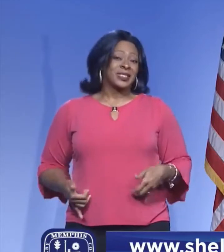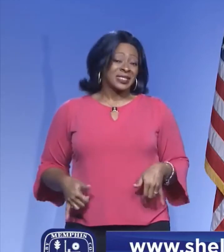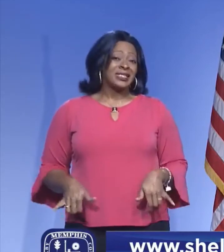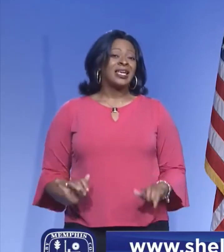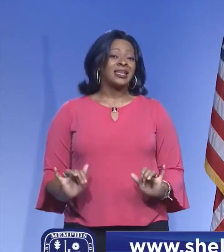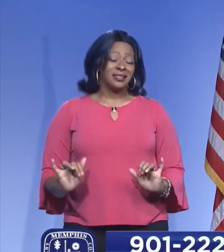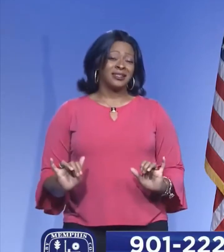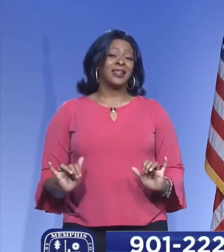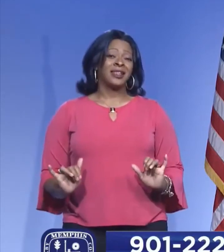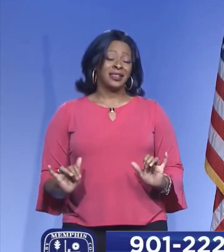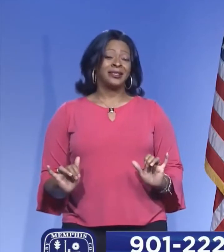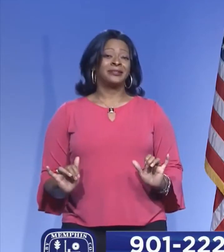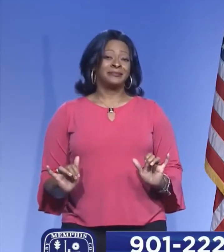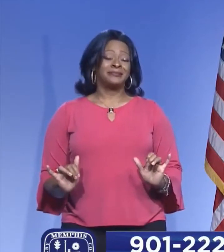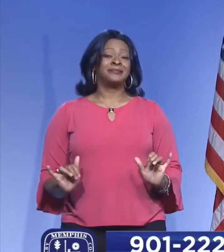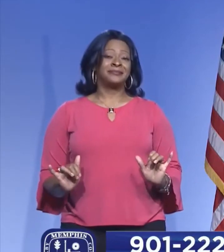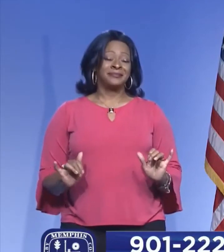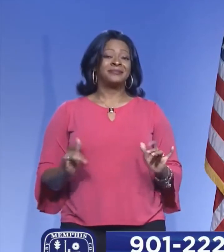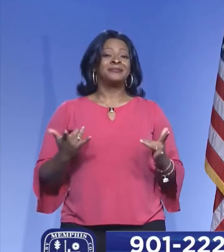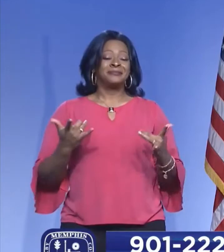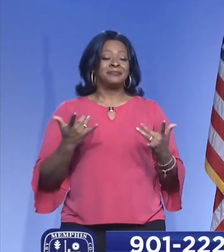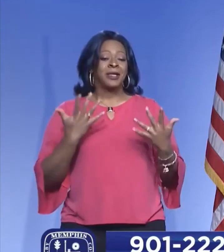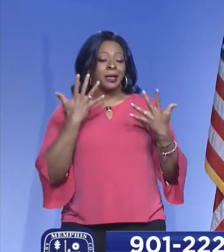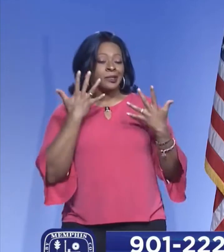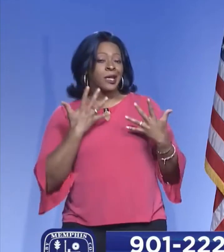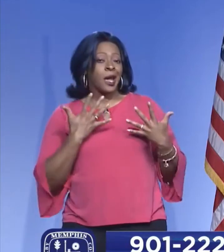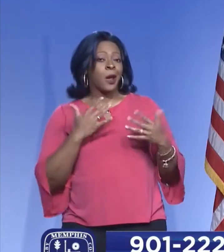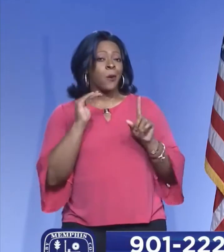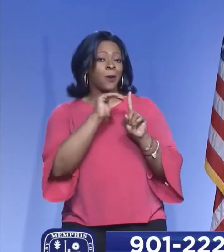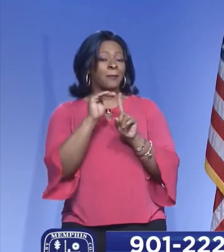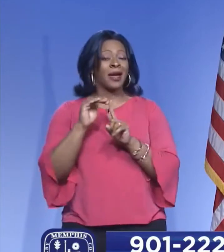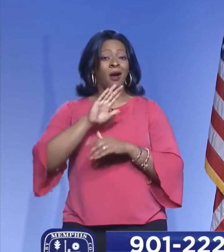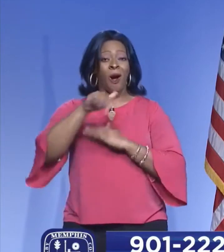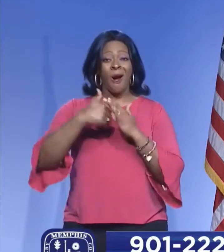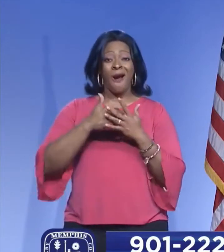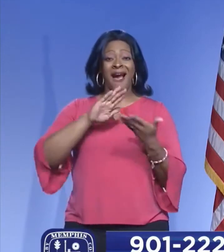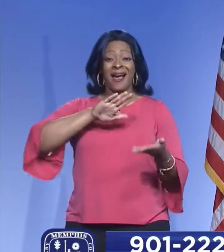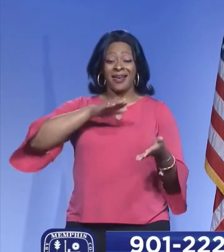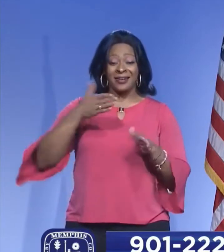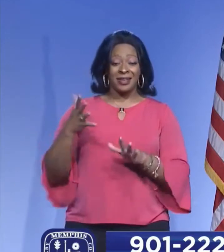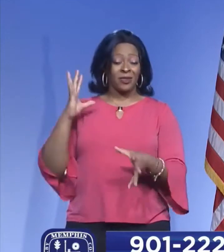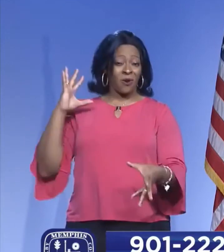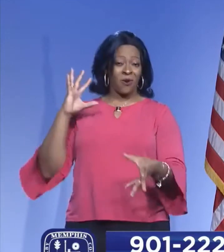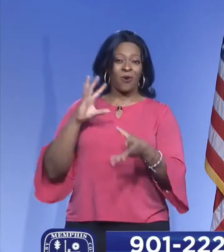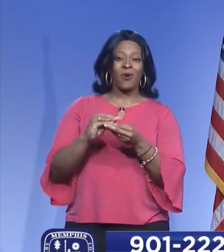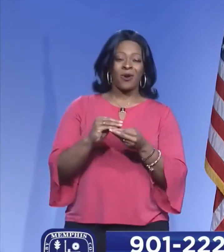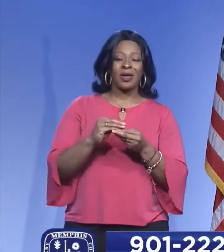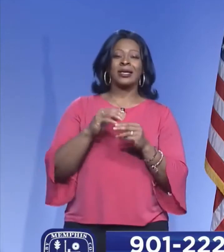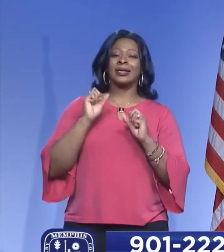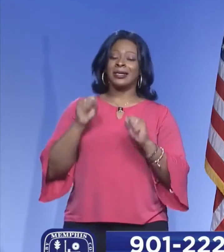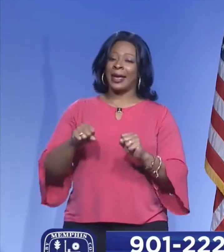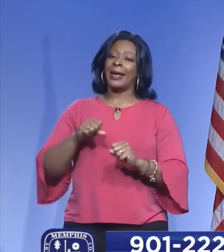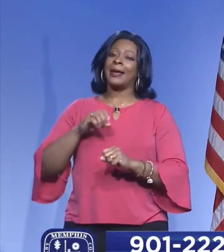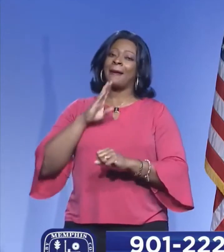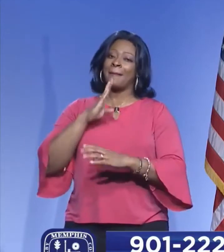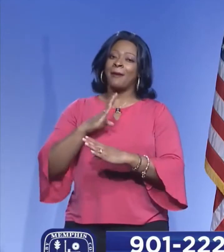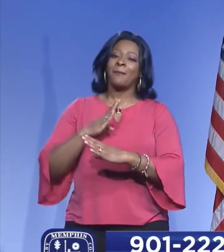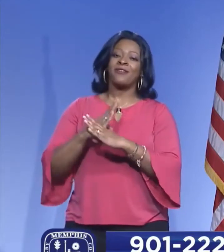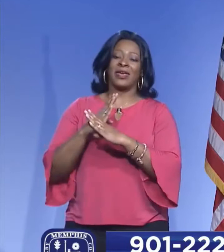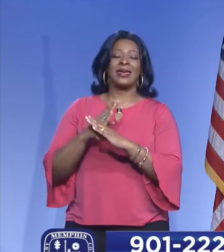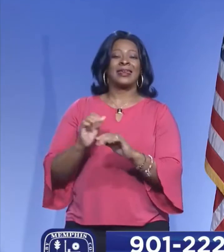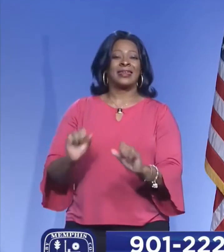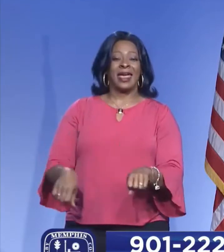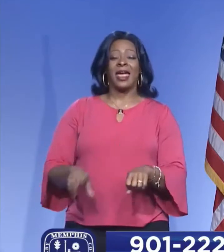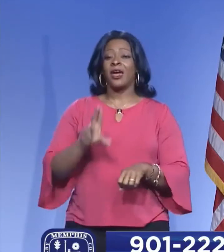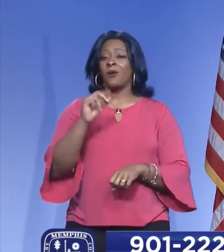a sobering reminder that all of these deaths at this point in time are entirely preventable. And no